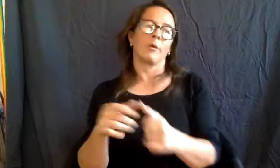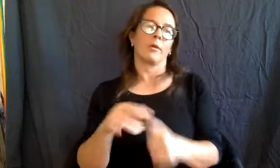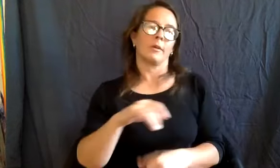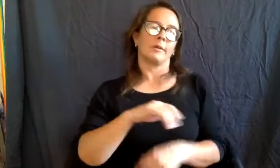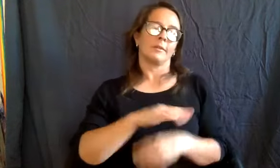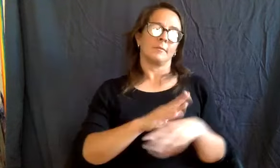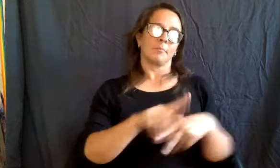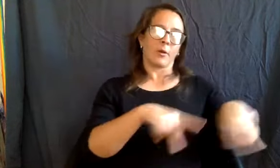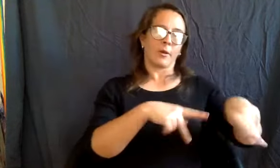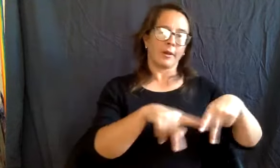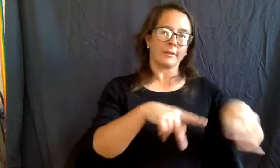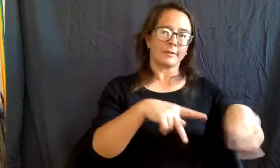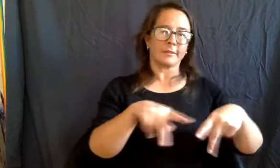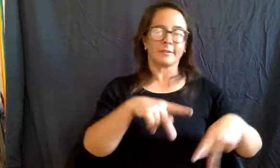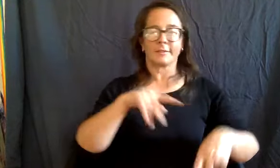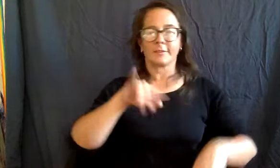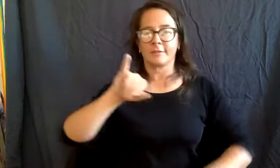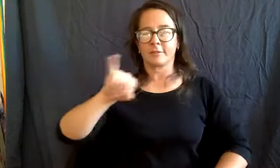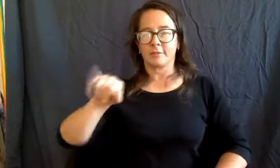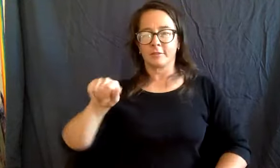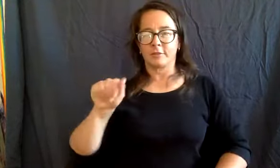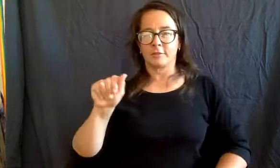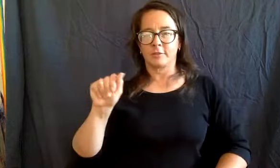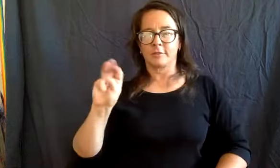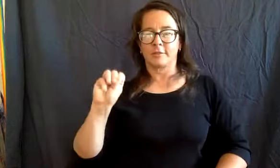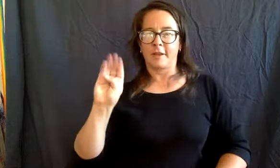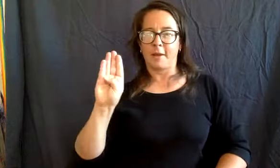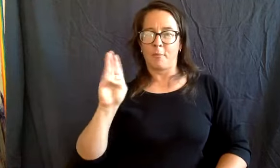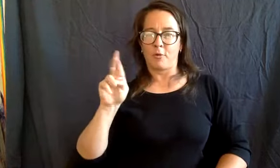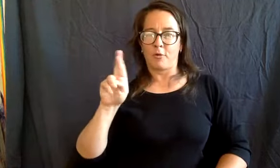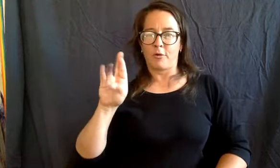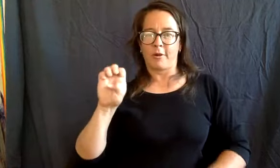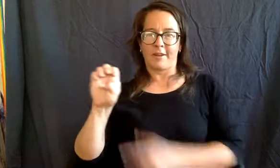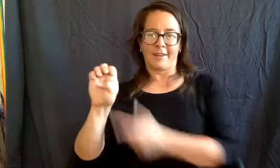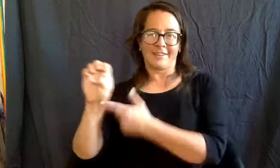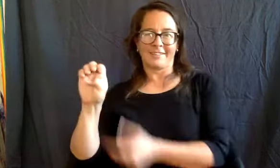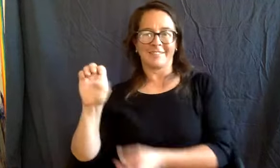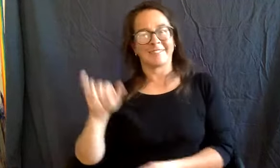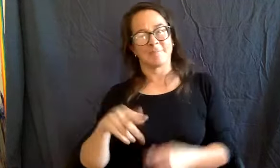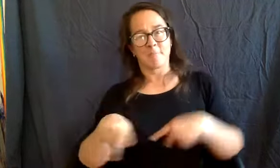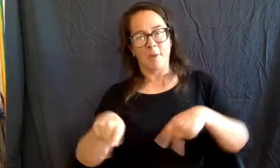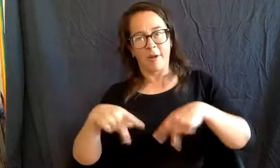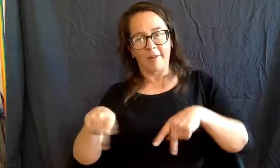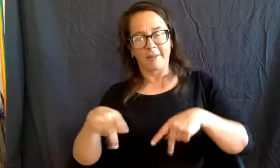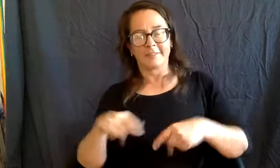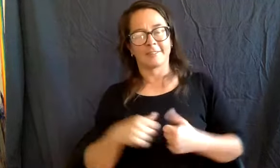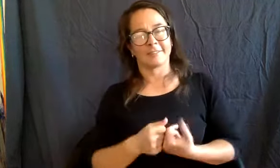I rode around with backwards handlebars on my big wheels. And that's why I'm an alcoholic.